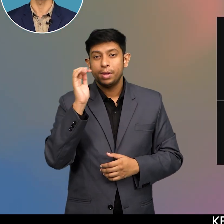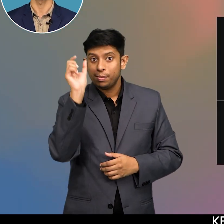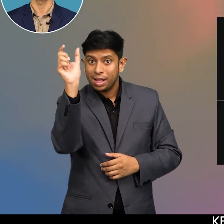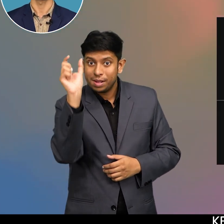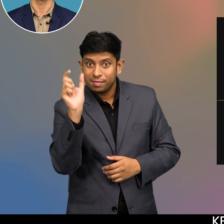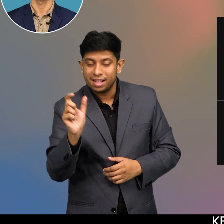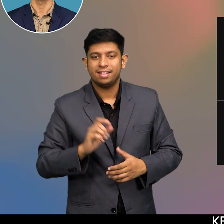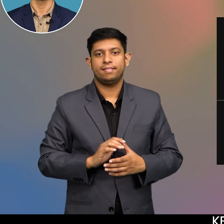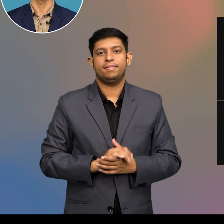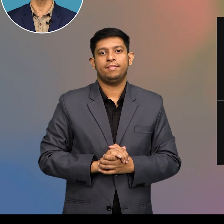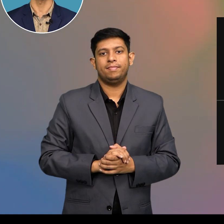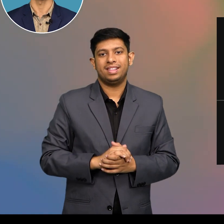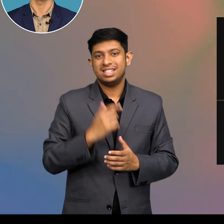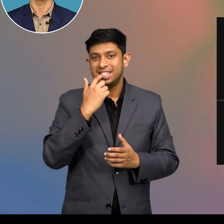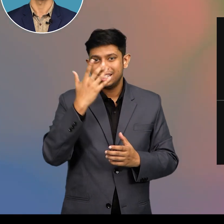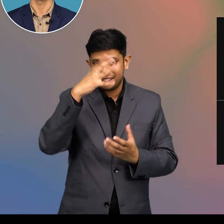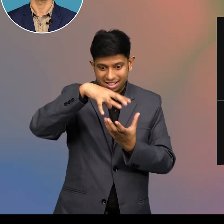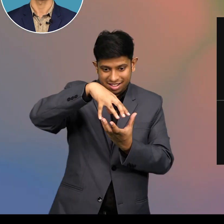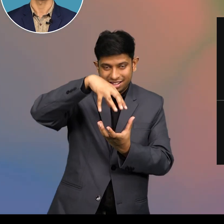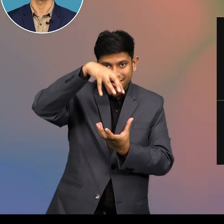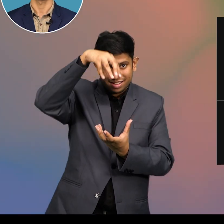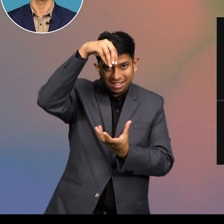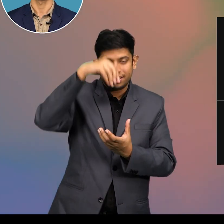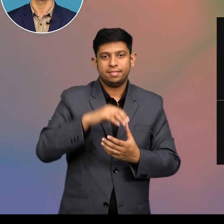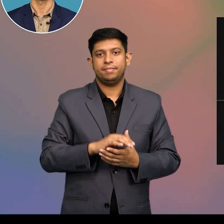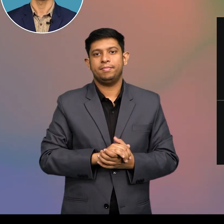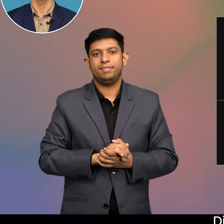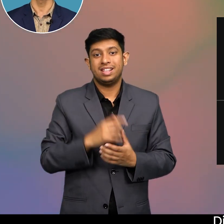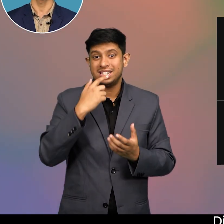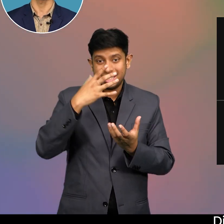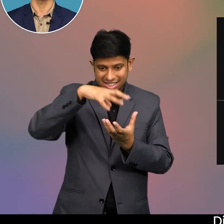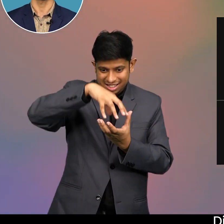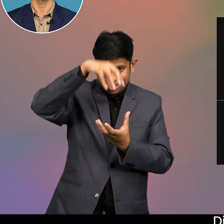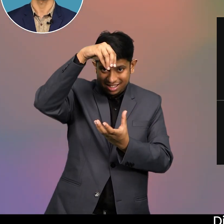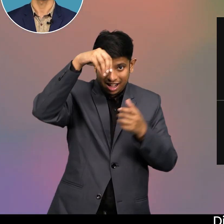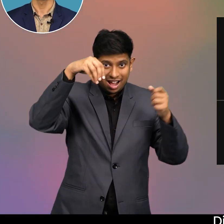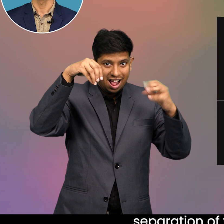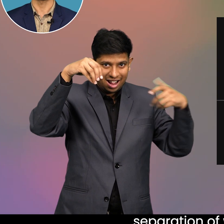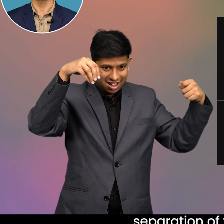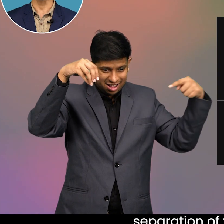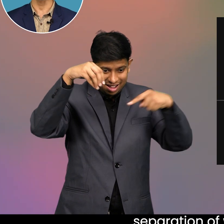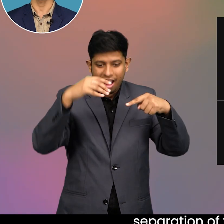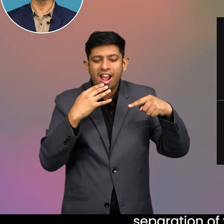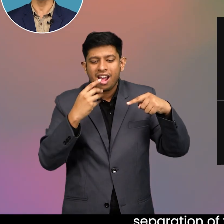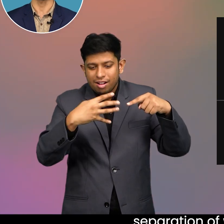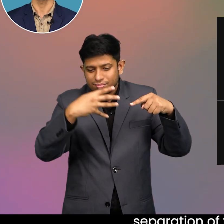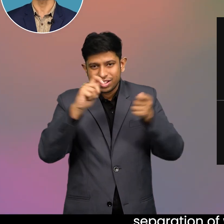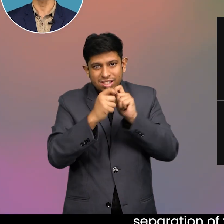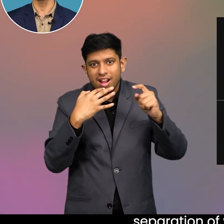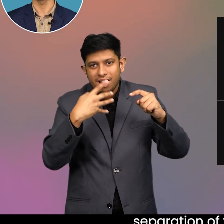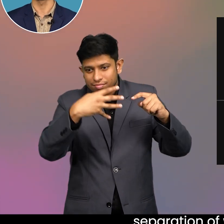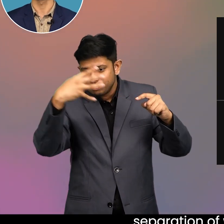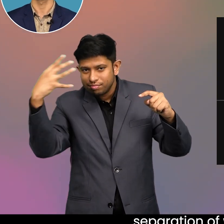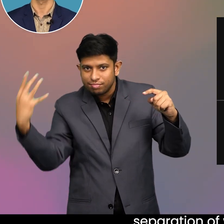scattering of prism, dispersion, separation of white light